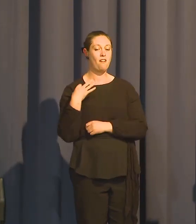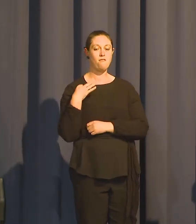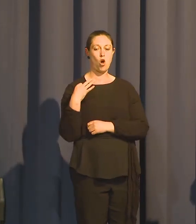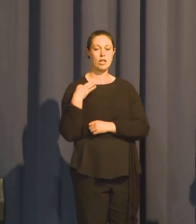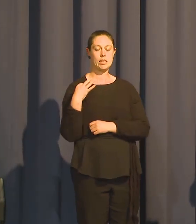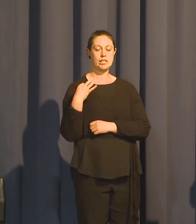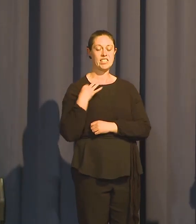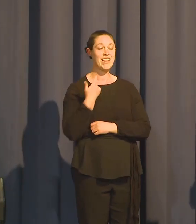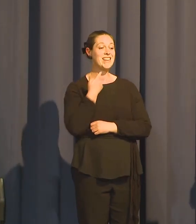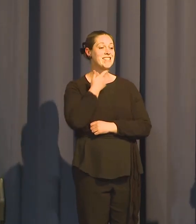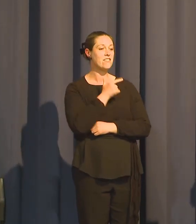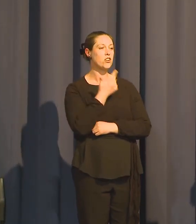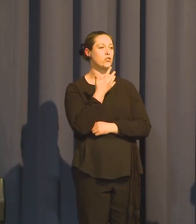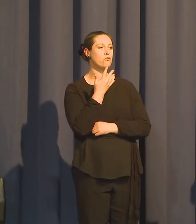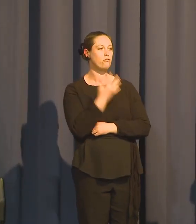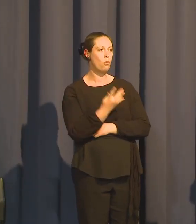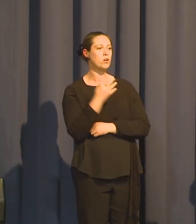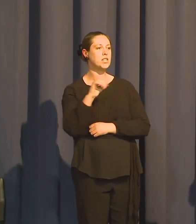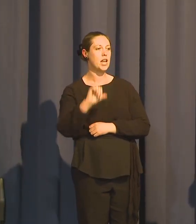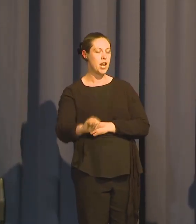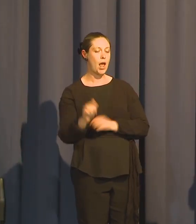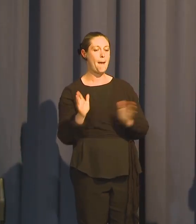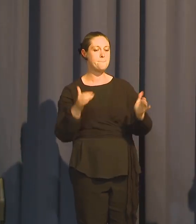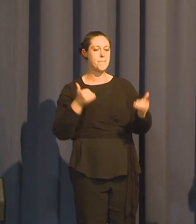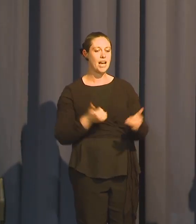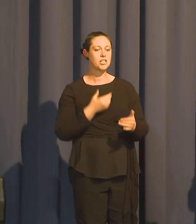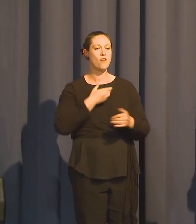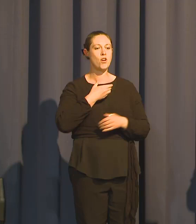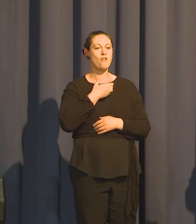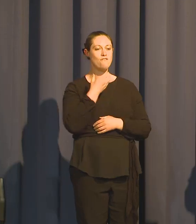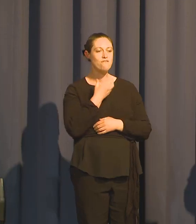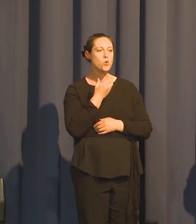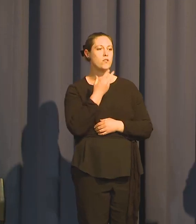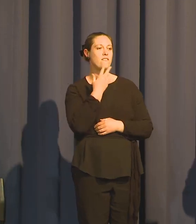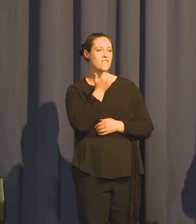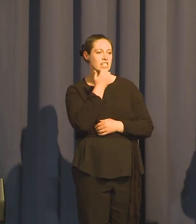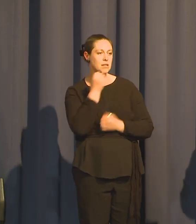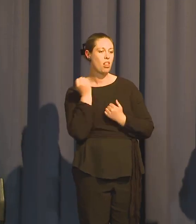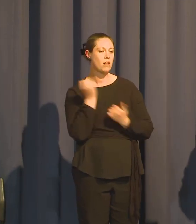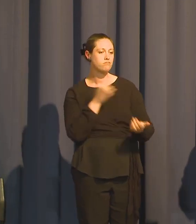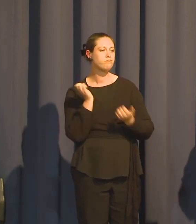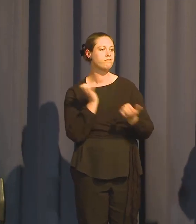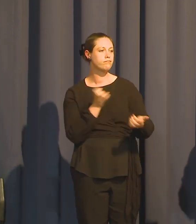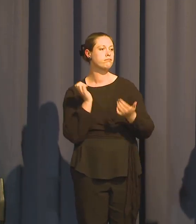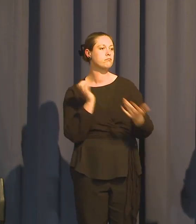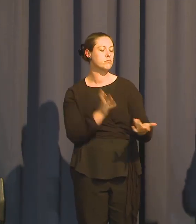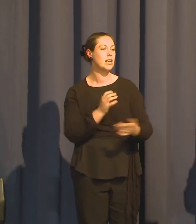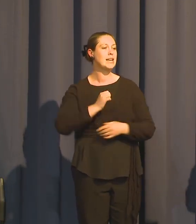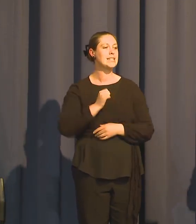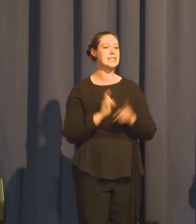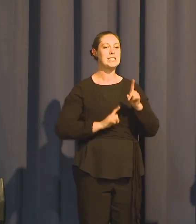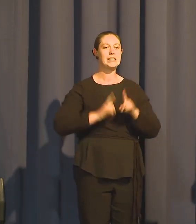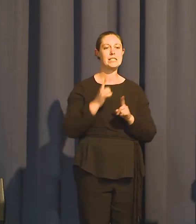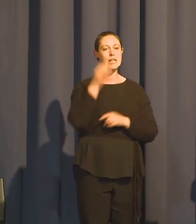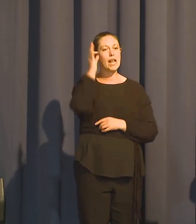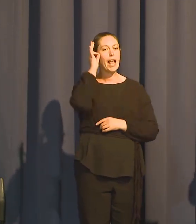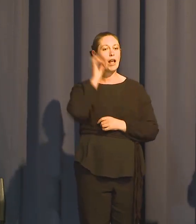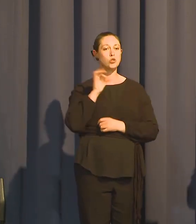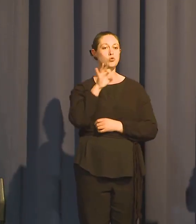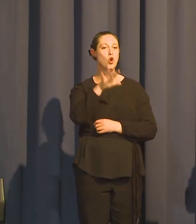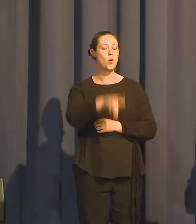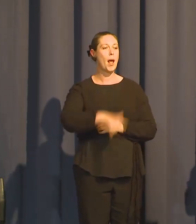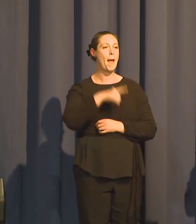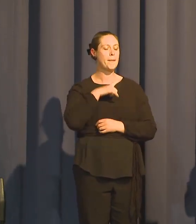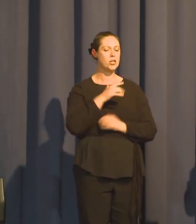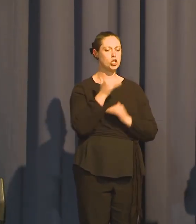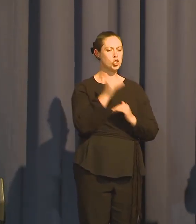out 749 packs of free fruit and vegetables, kindly provided by the Dunedin City Council when there was that